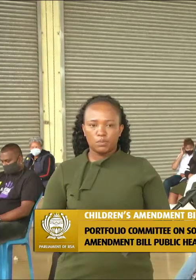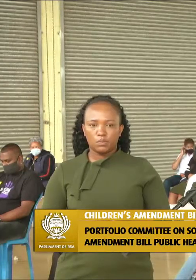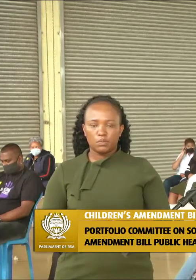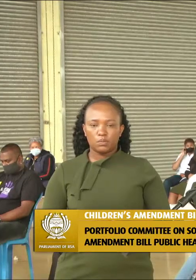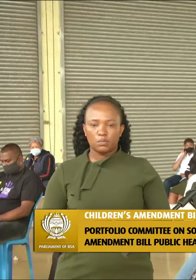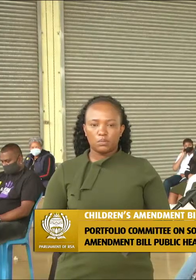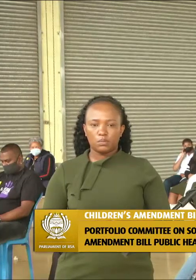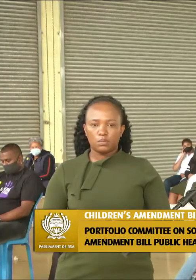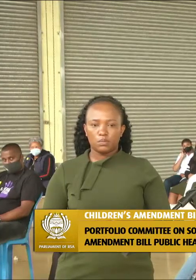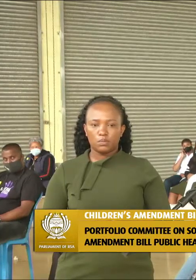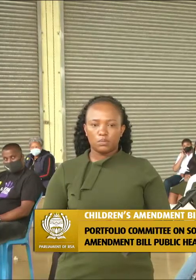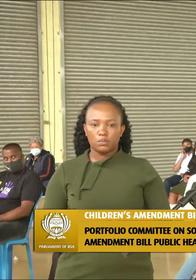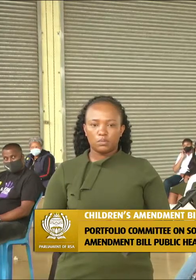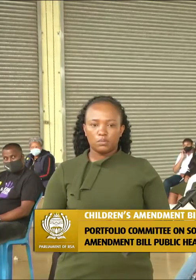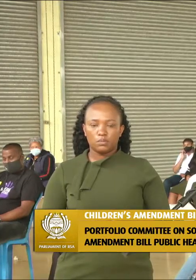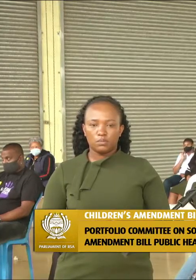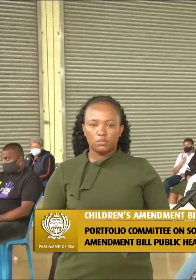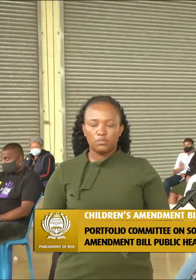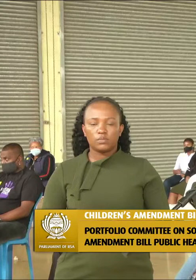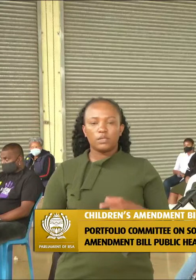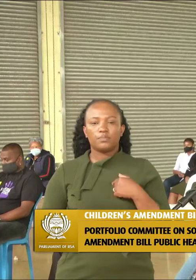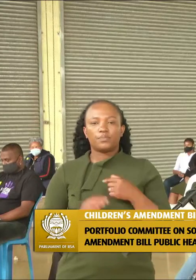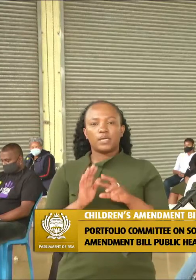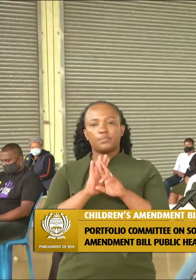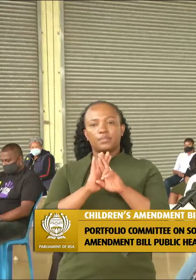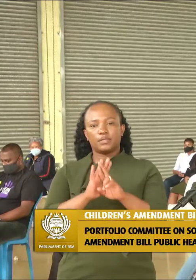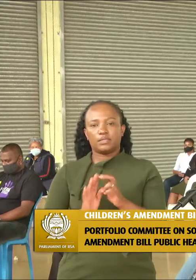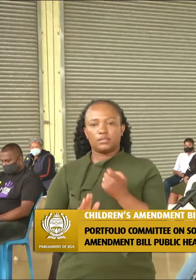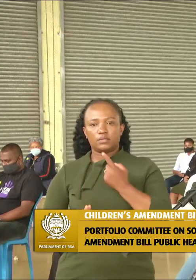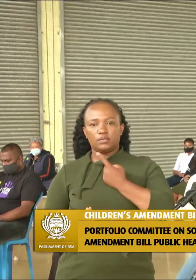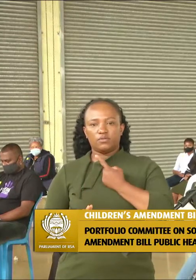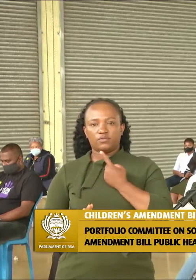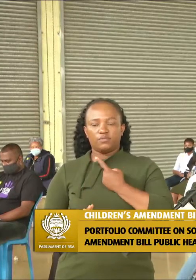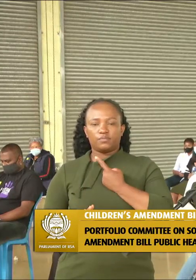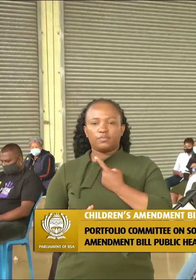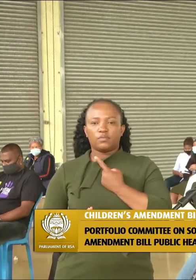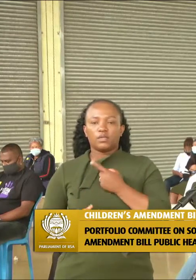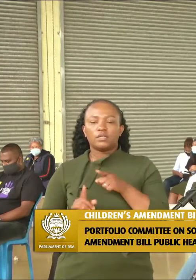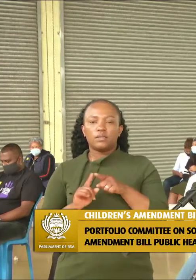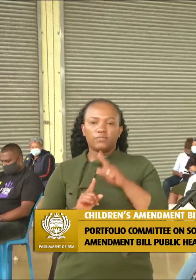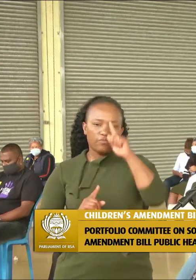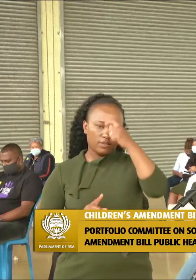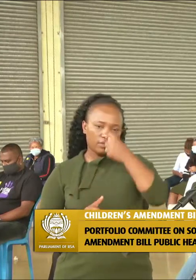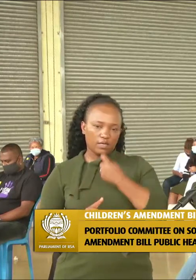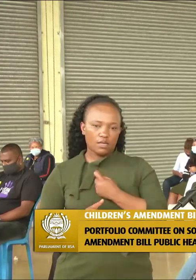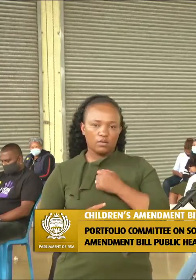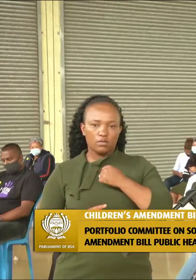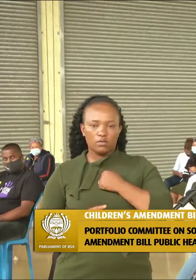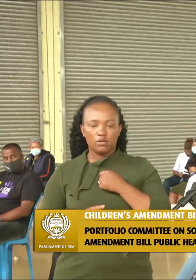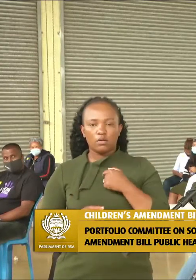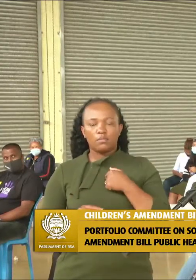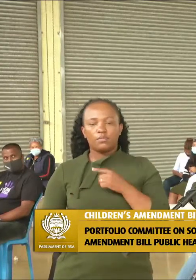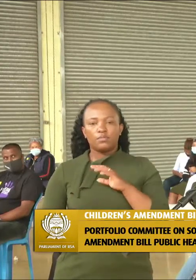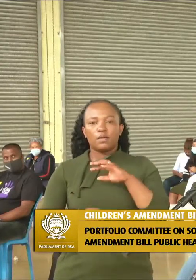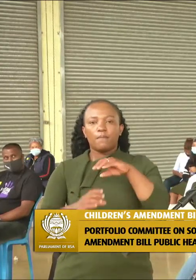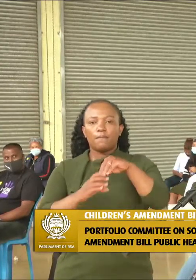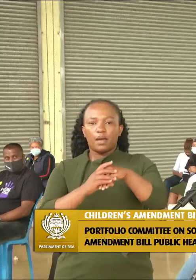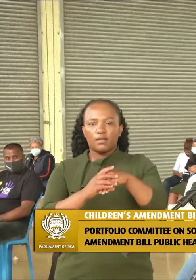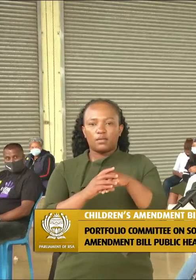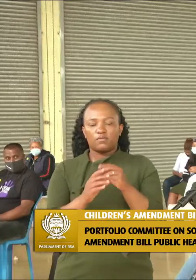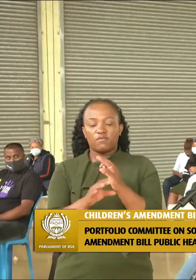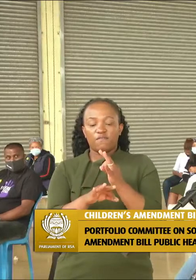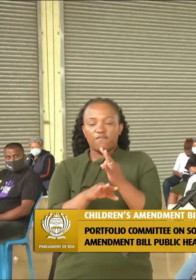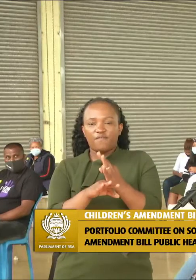ePietermaritzburg, ngimelela mina nendodana yami. I'm also part of the Fathers for Justice group.